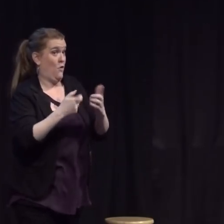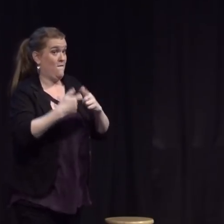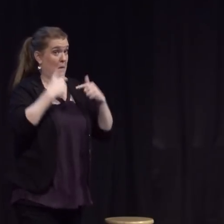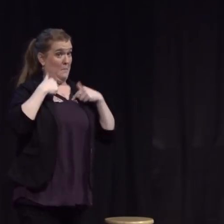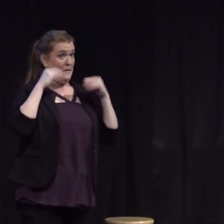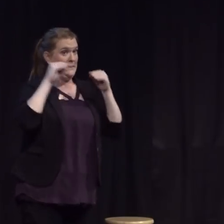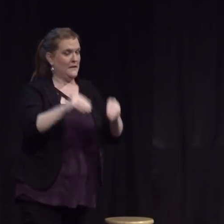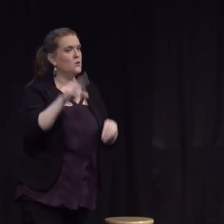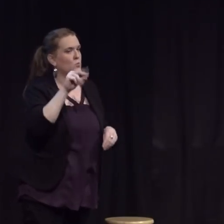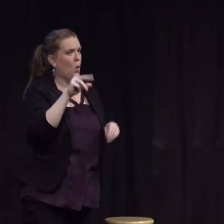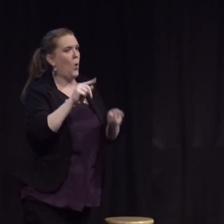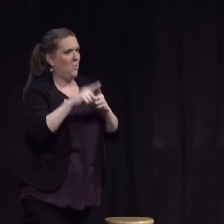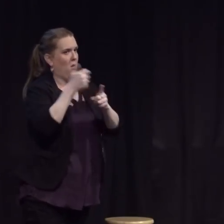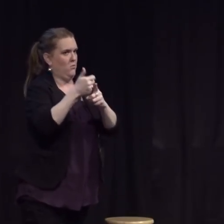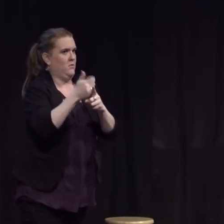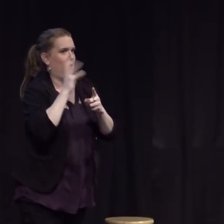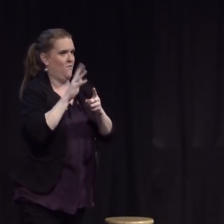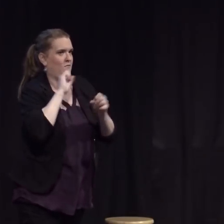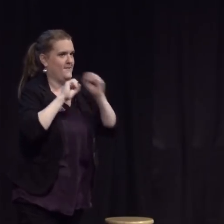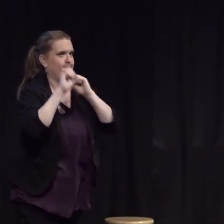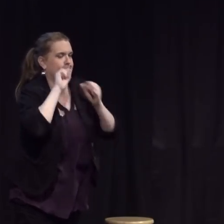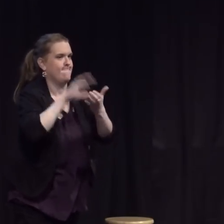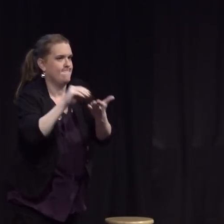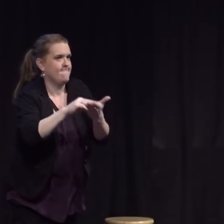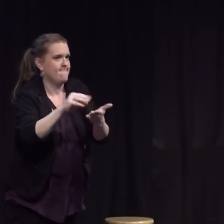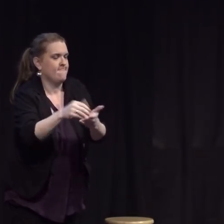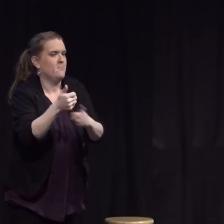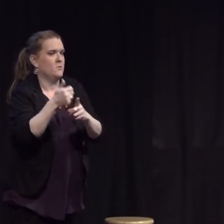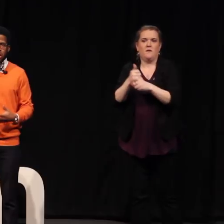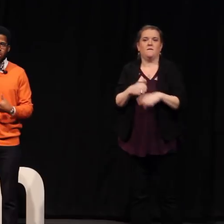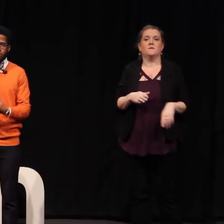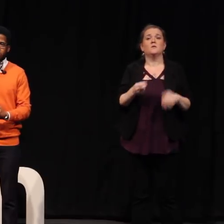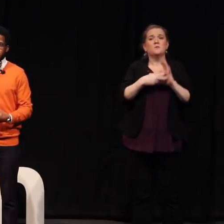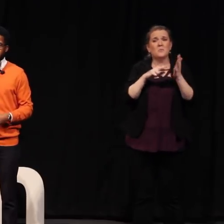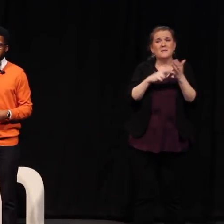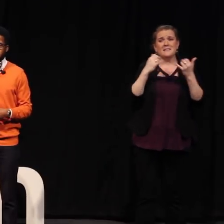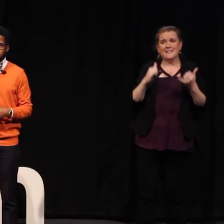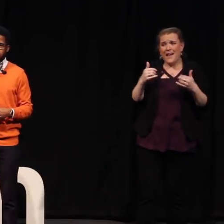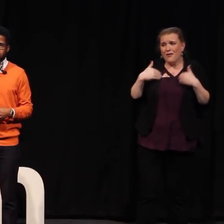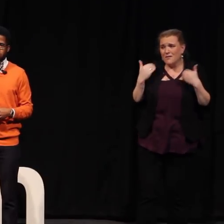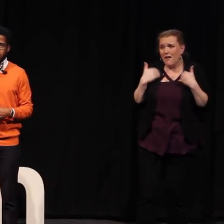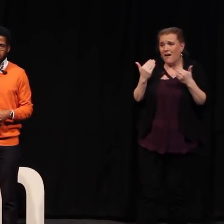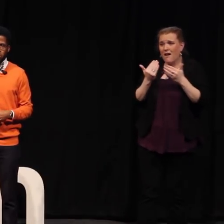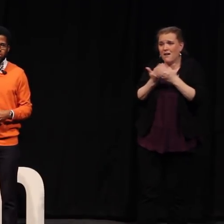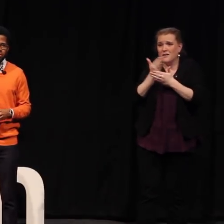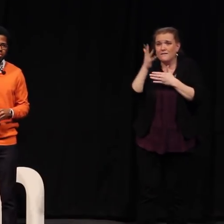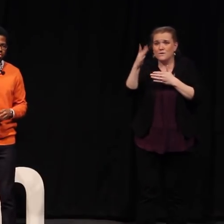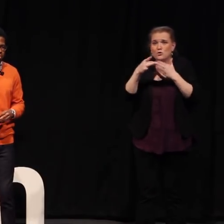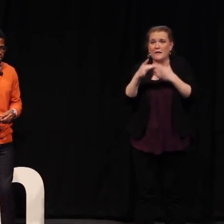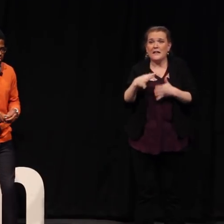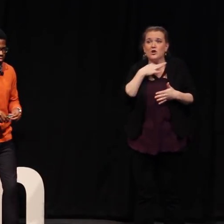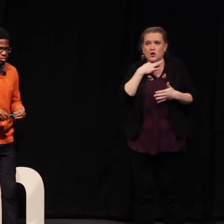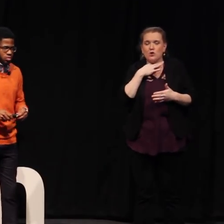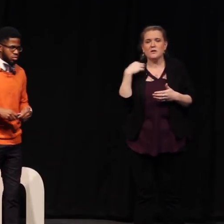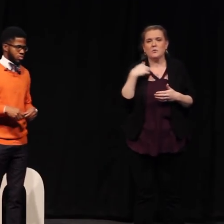now and respond to the curiosity of our future leaders and our future heroes." Thank you.